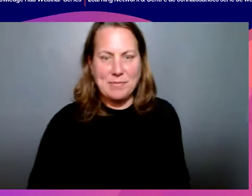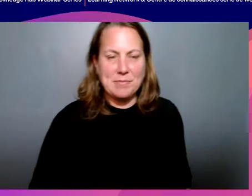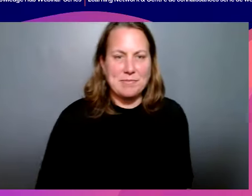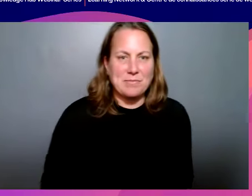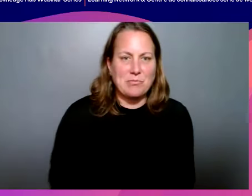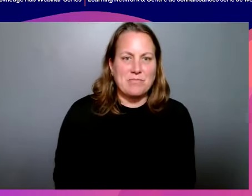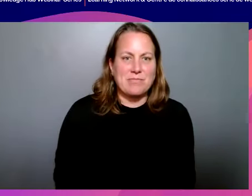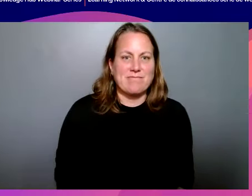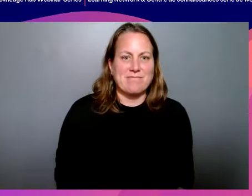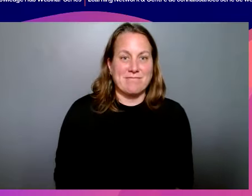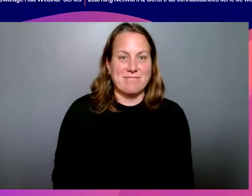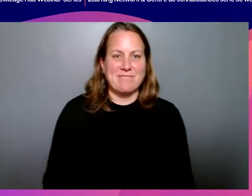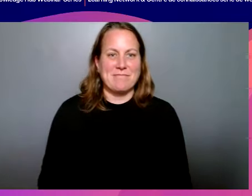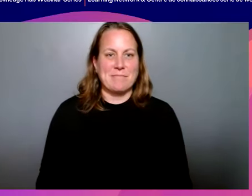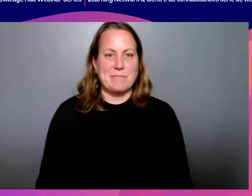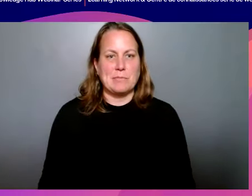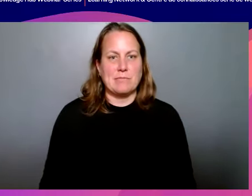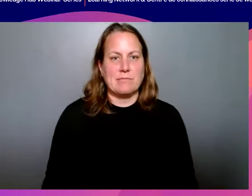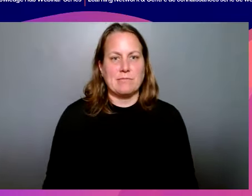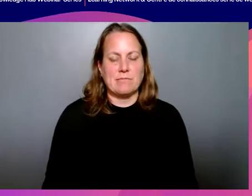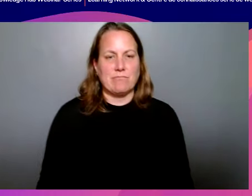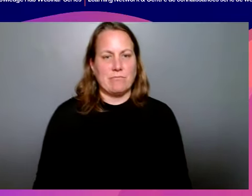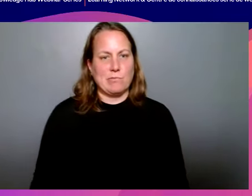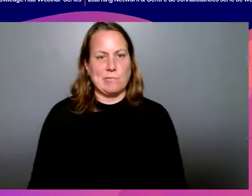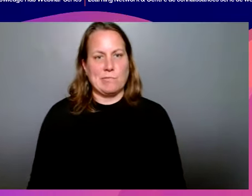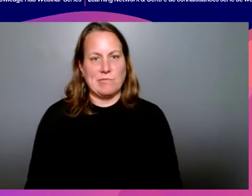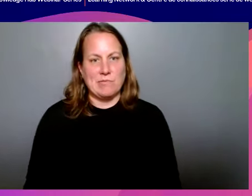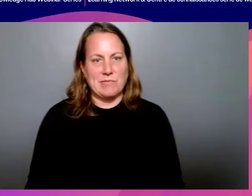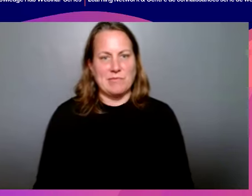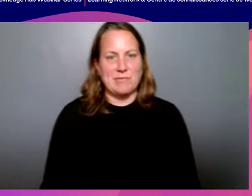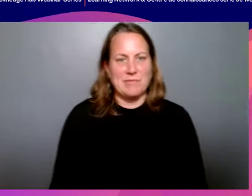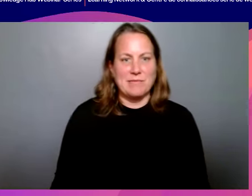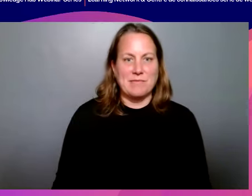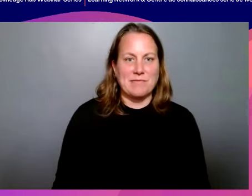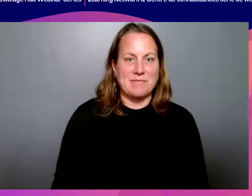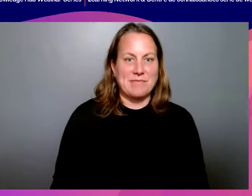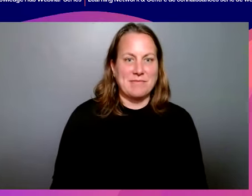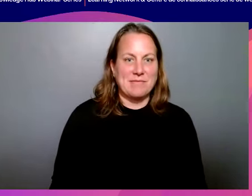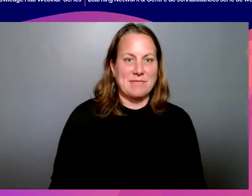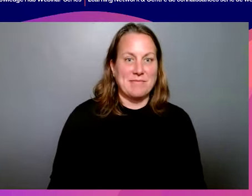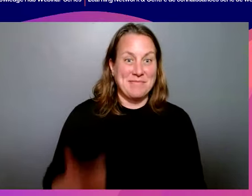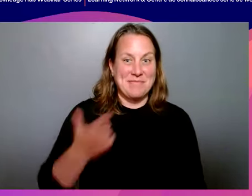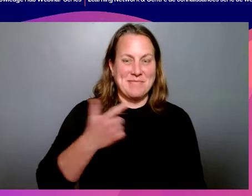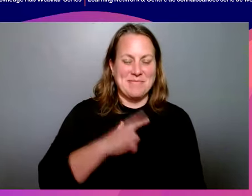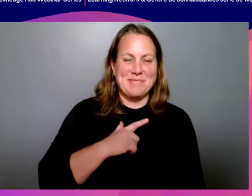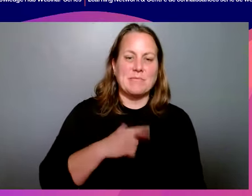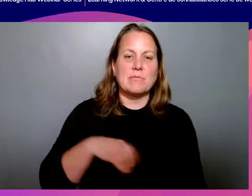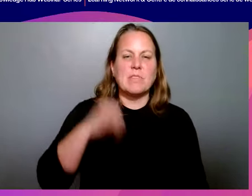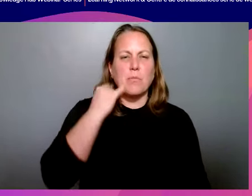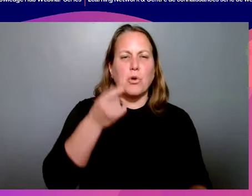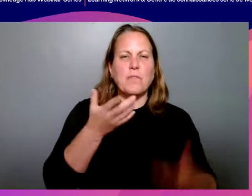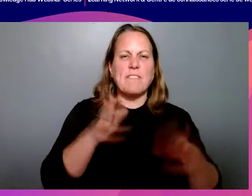still perceive and feel their impact. If you've ever been in a space where you felt merely tolerated rather than